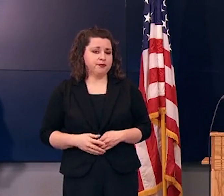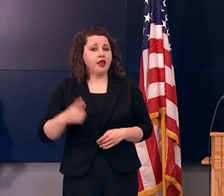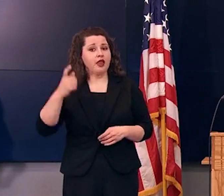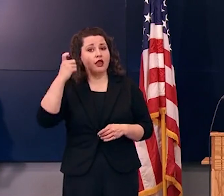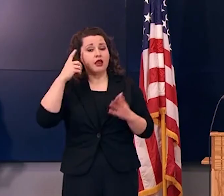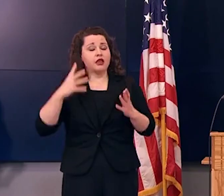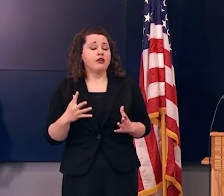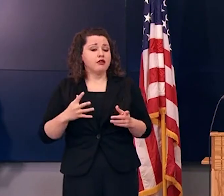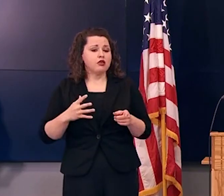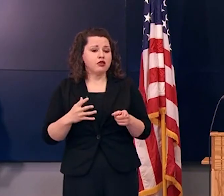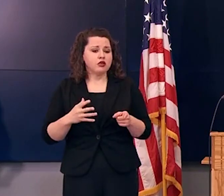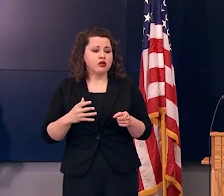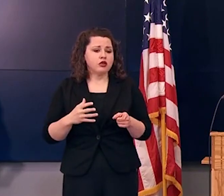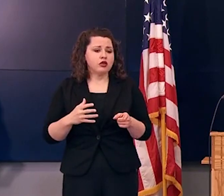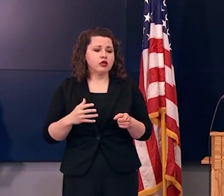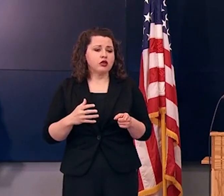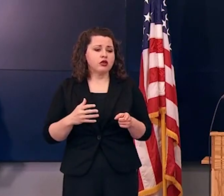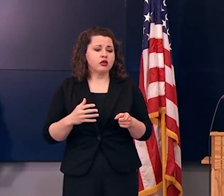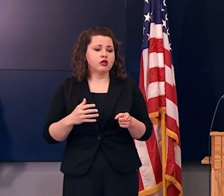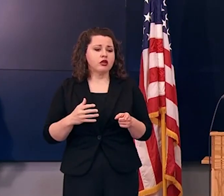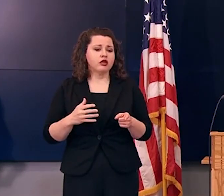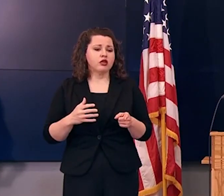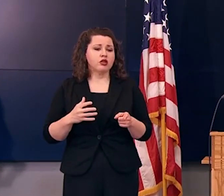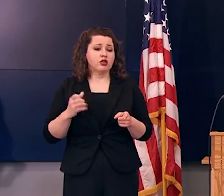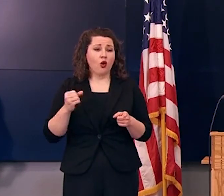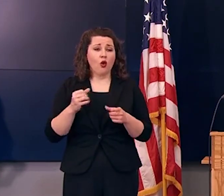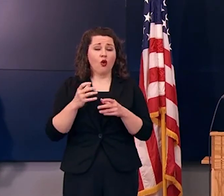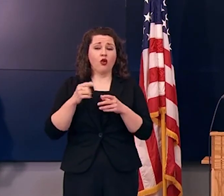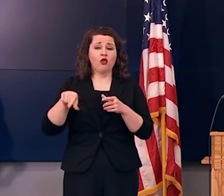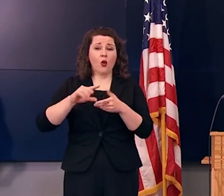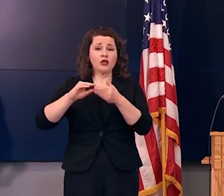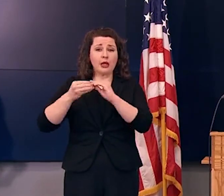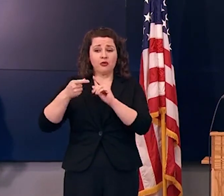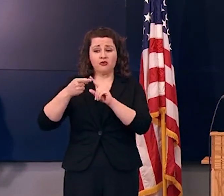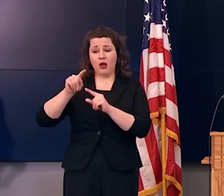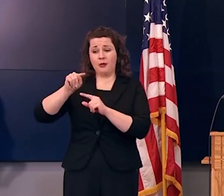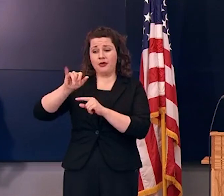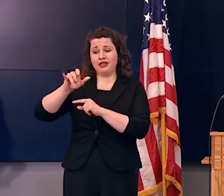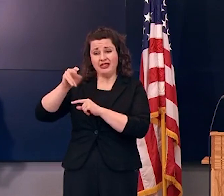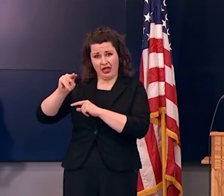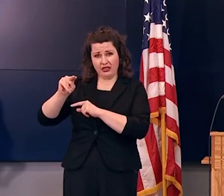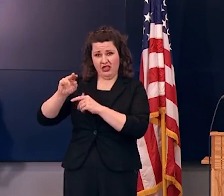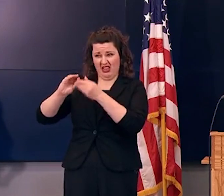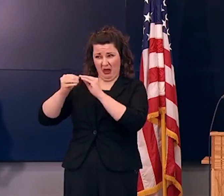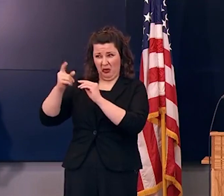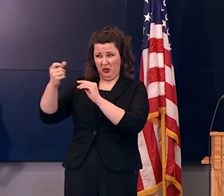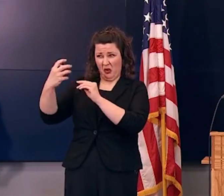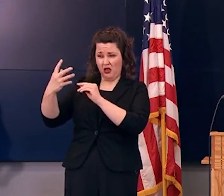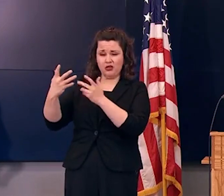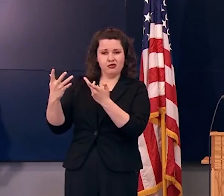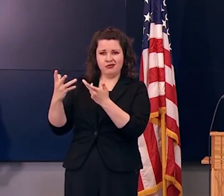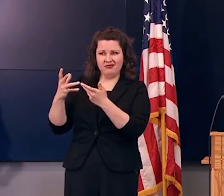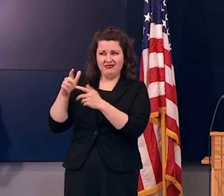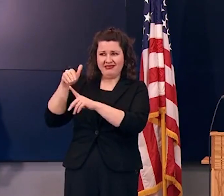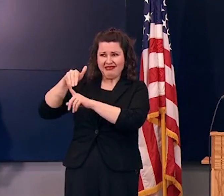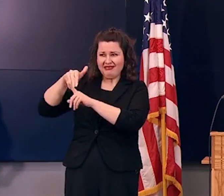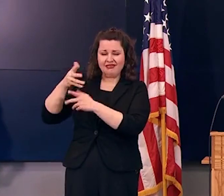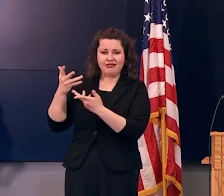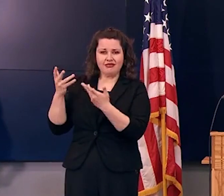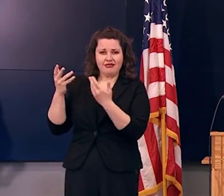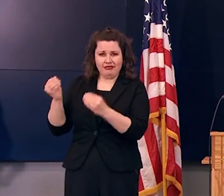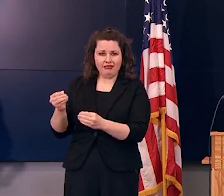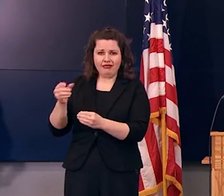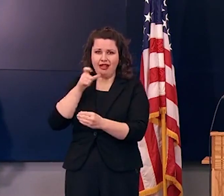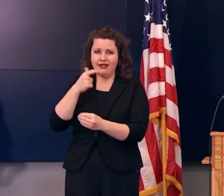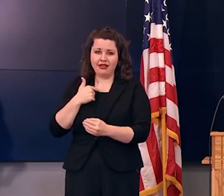Governor, we're having a little trouble getting the numbers from Tyson, and I think that's been brought up. Do you know if